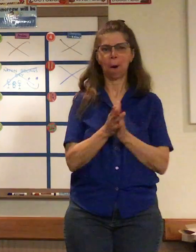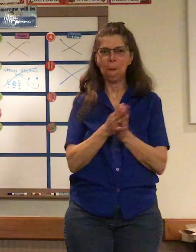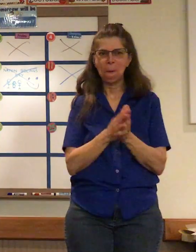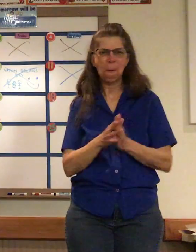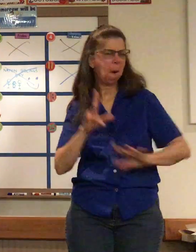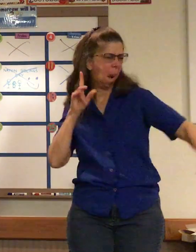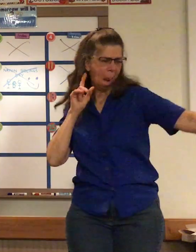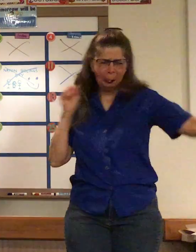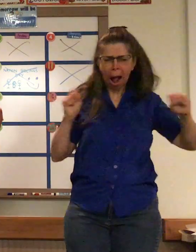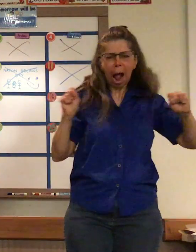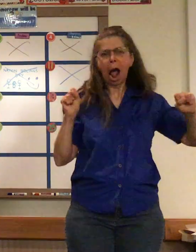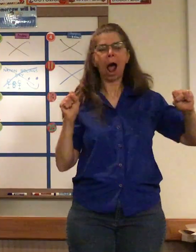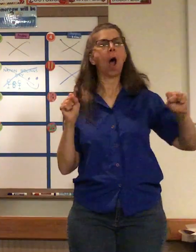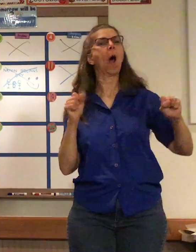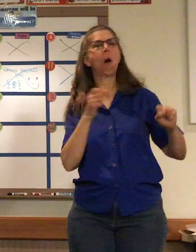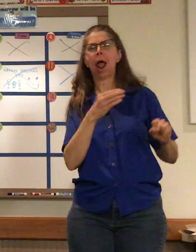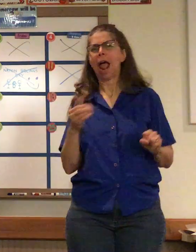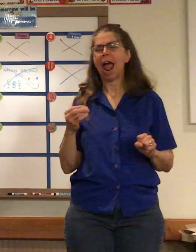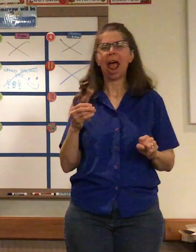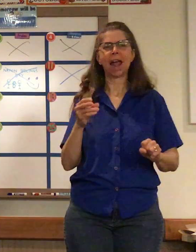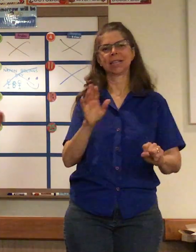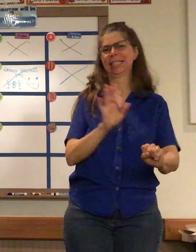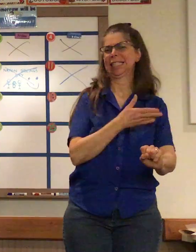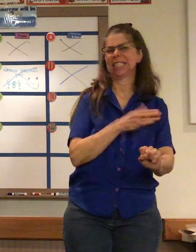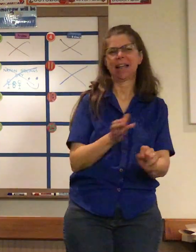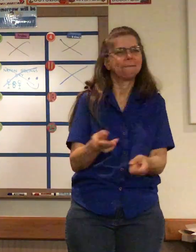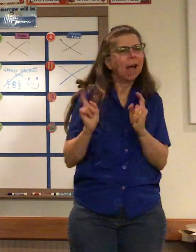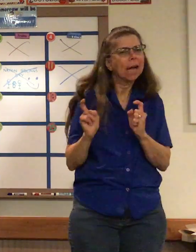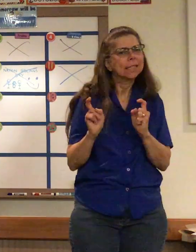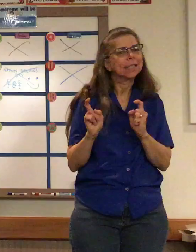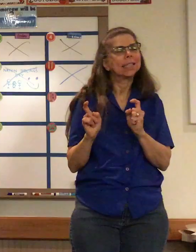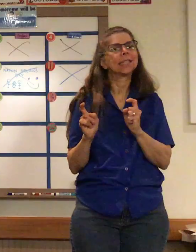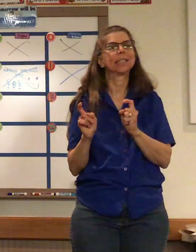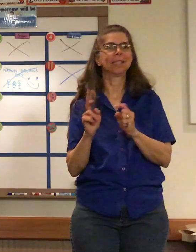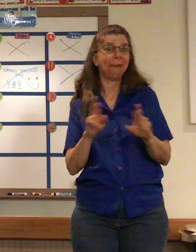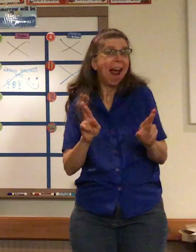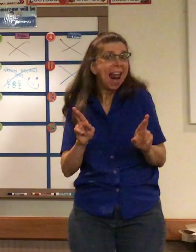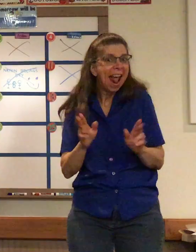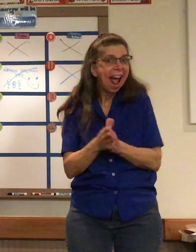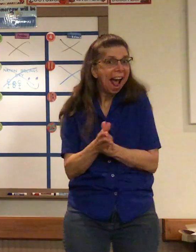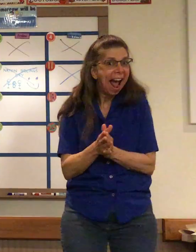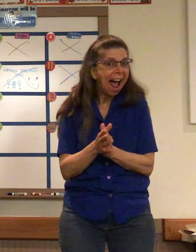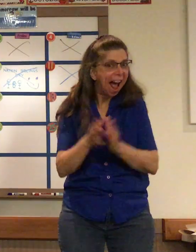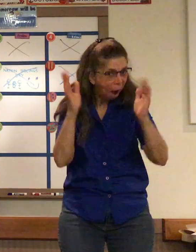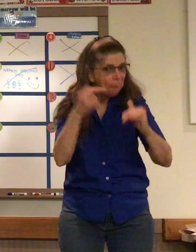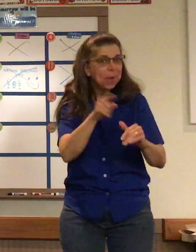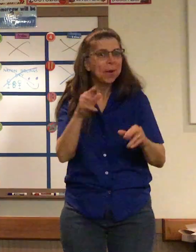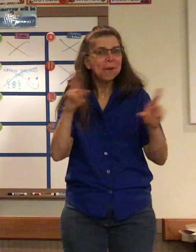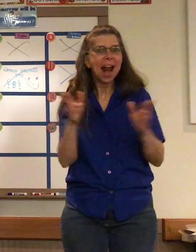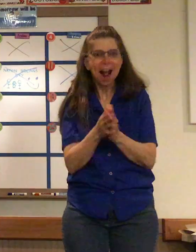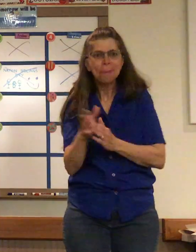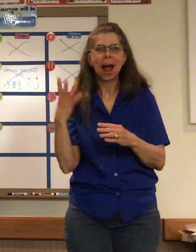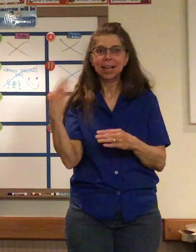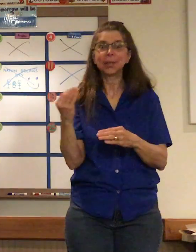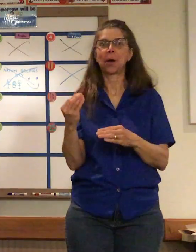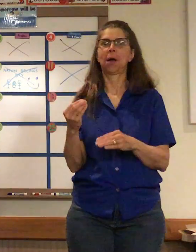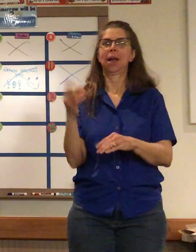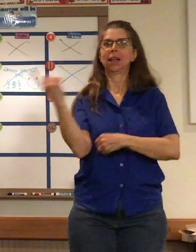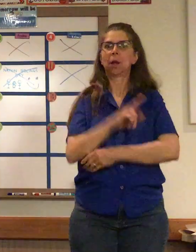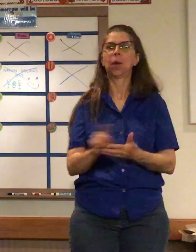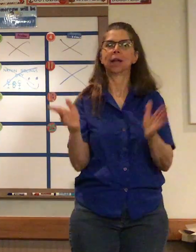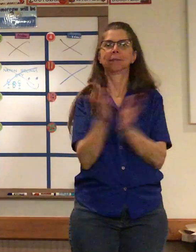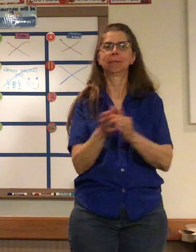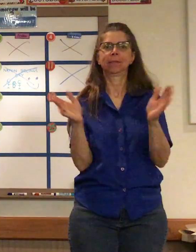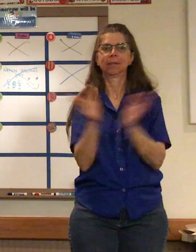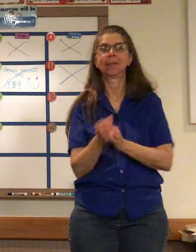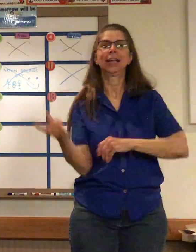to be loud, and we're going to sing our song fast. You guys ready? Hope you're ready. Here we go. Days of